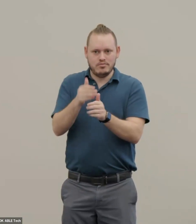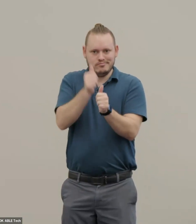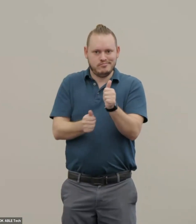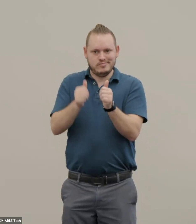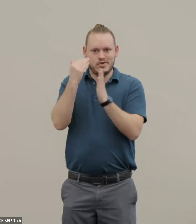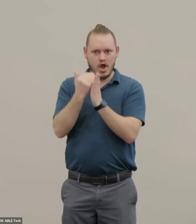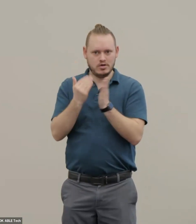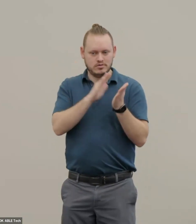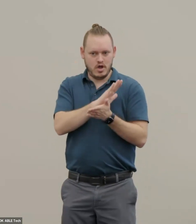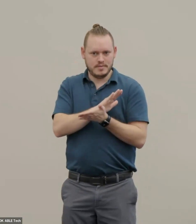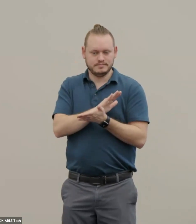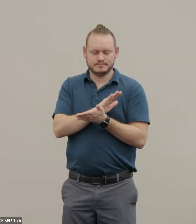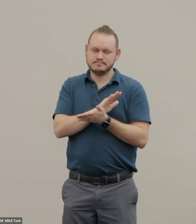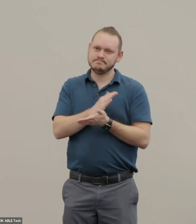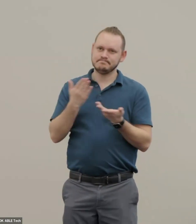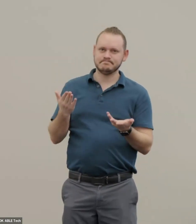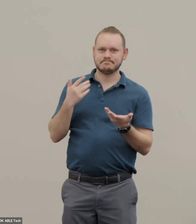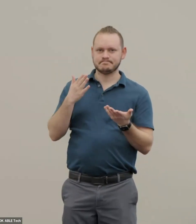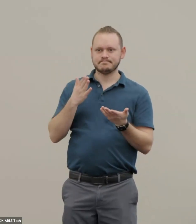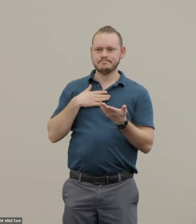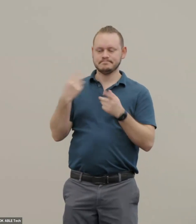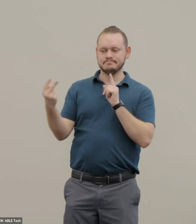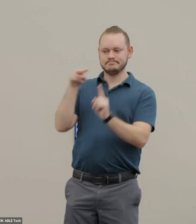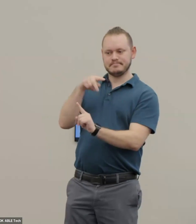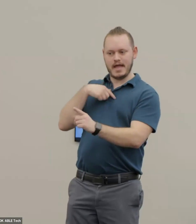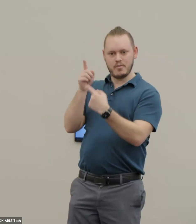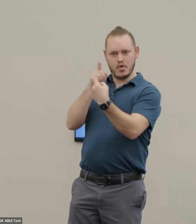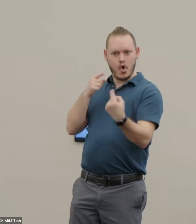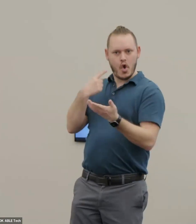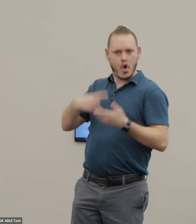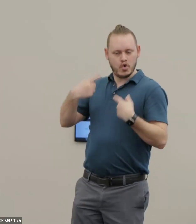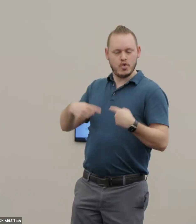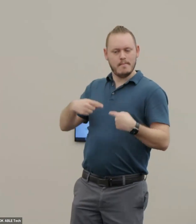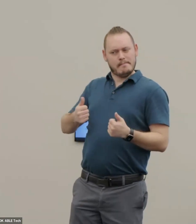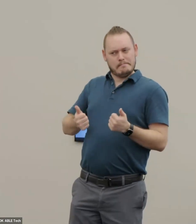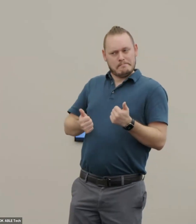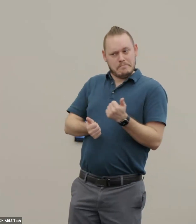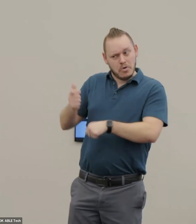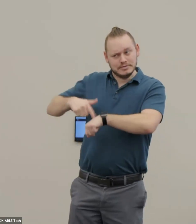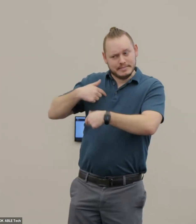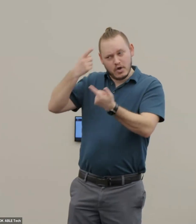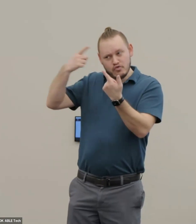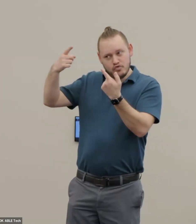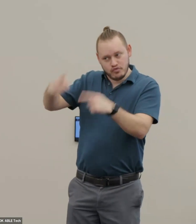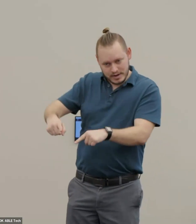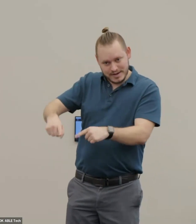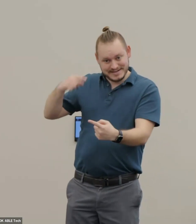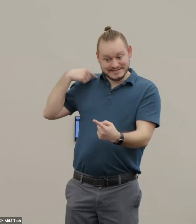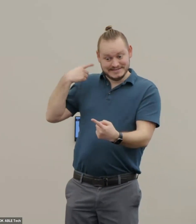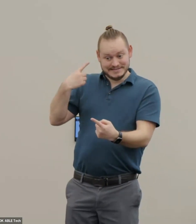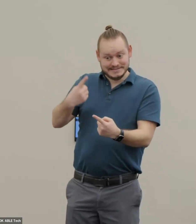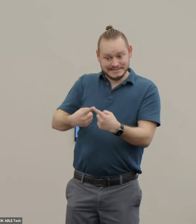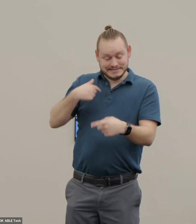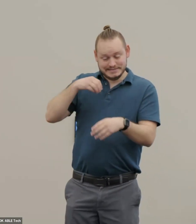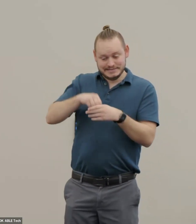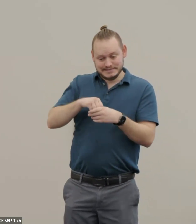And I would argue that most of the time I would agree with you until I'm in